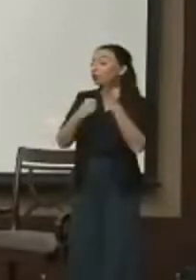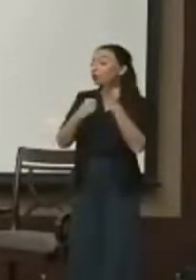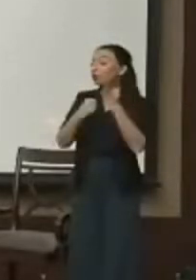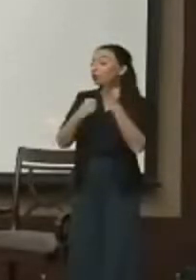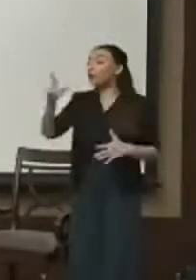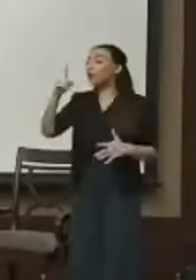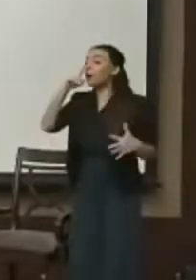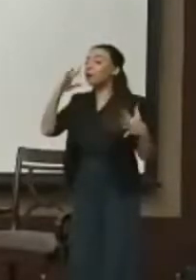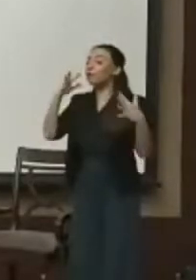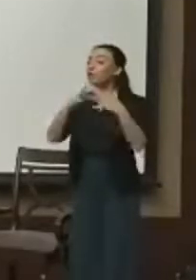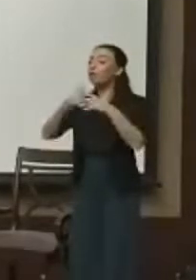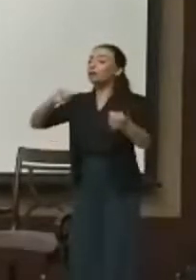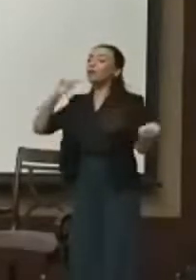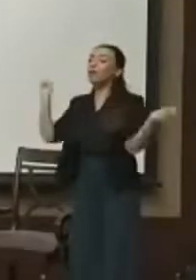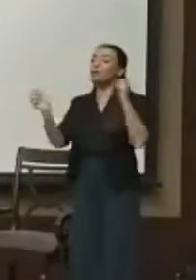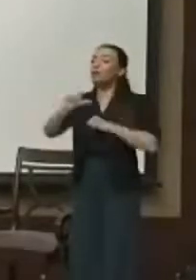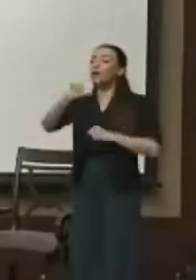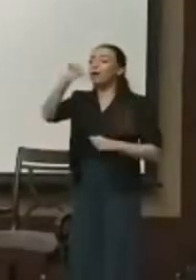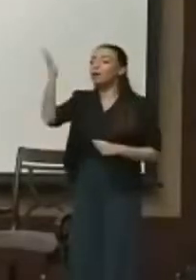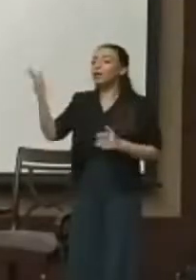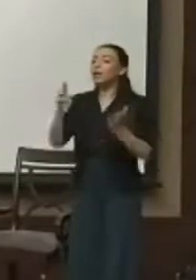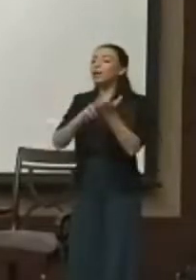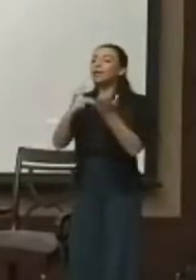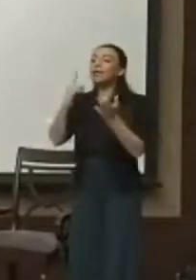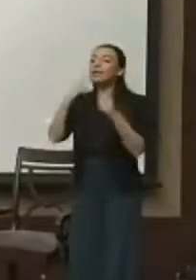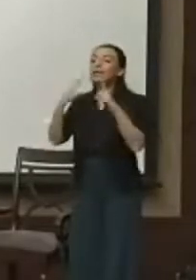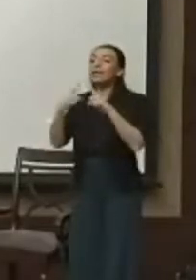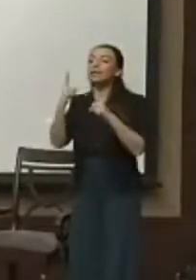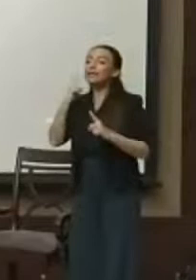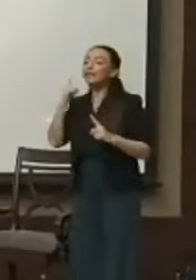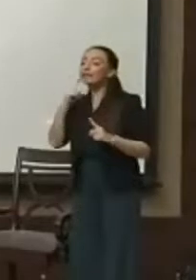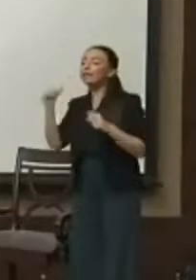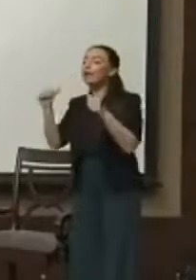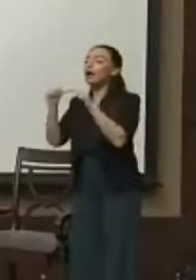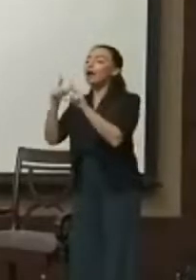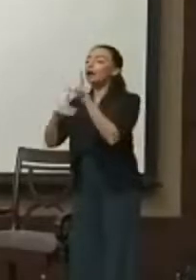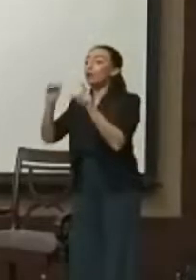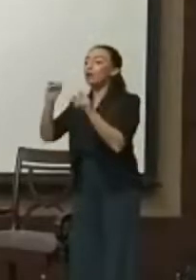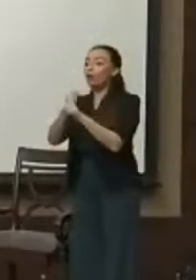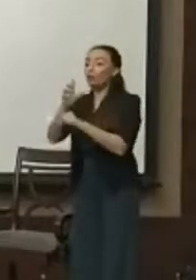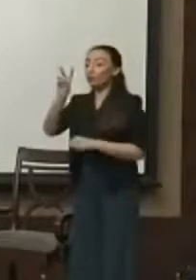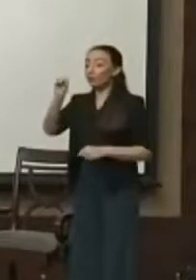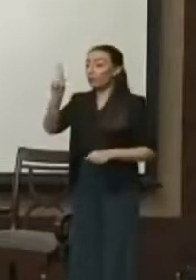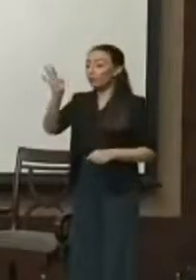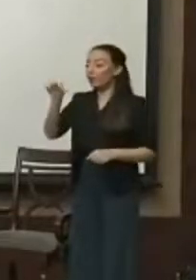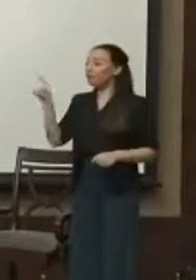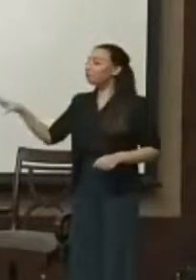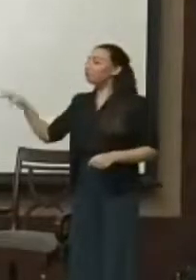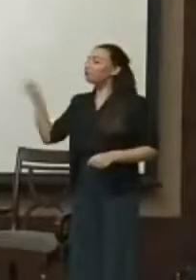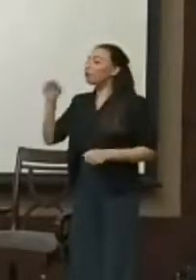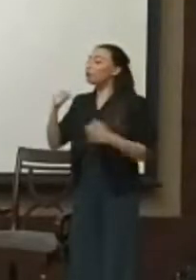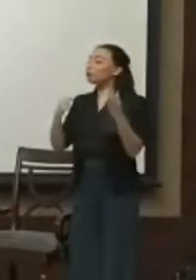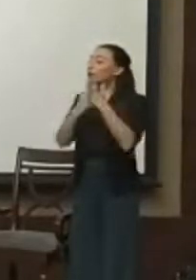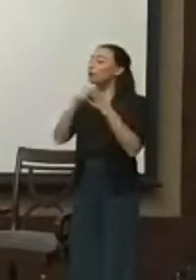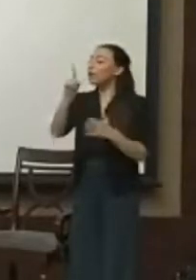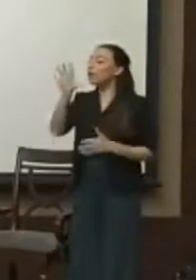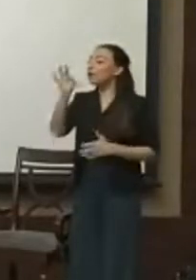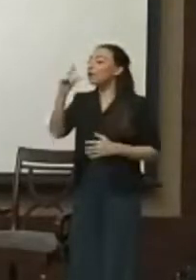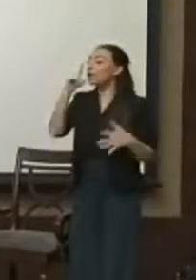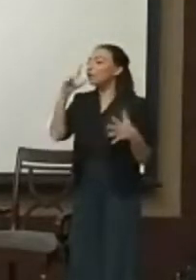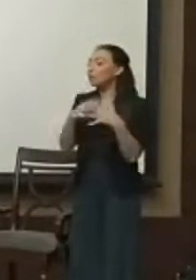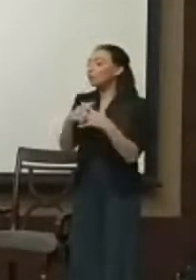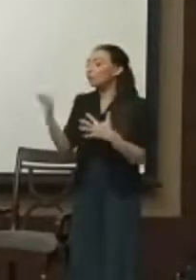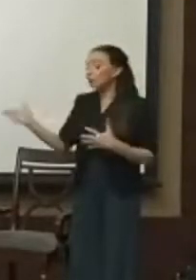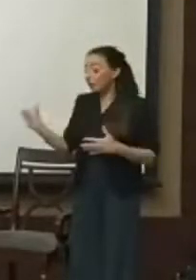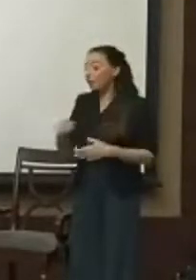women transforming India by Niti Aayog in 2019 and as one of the top 20 most powerful women